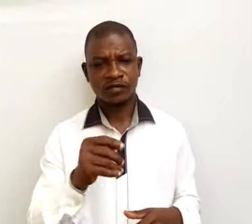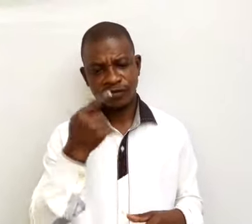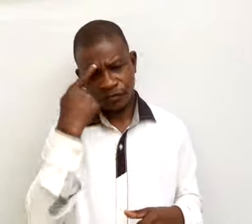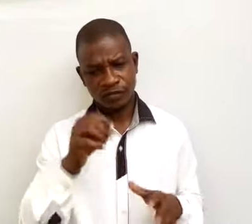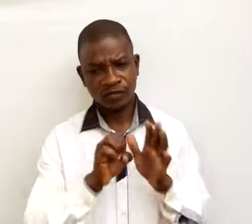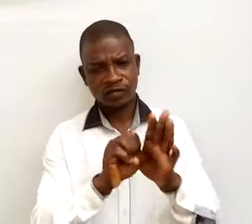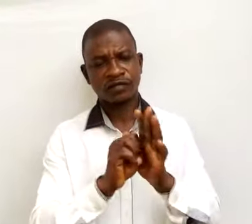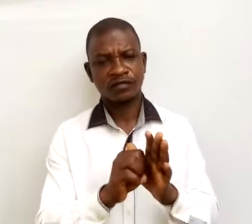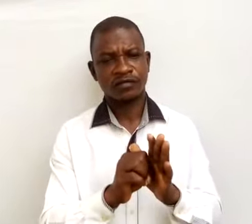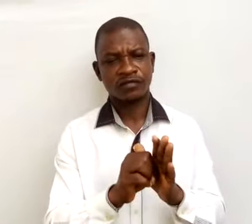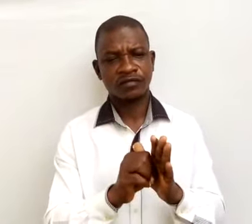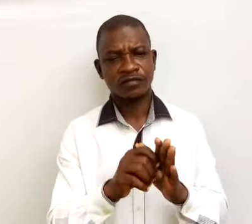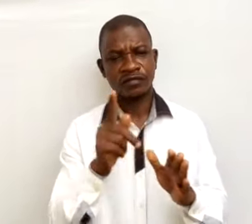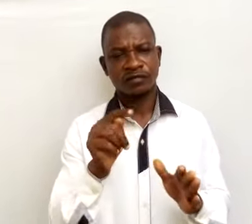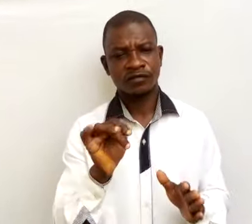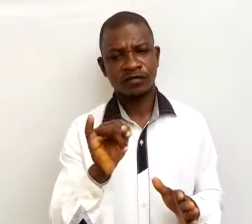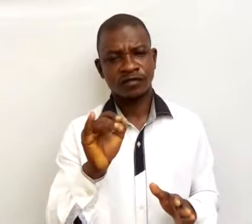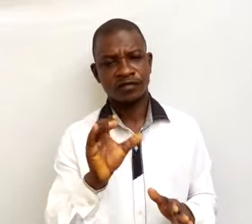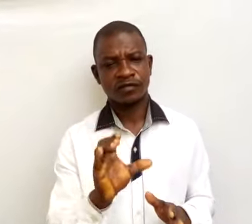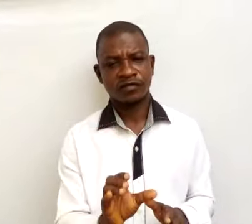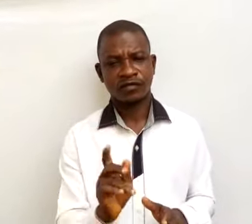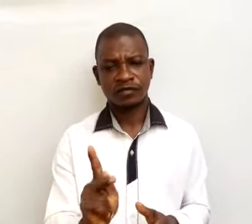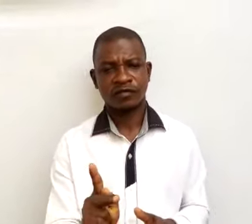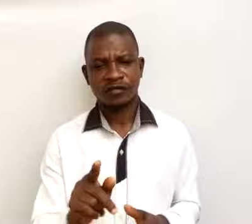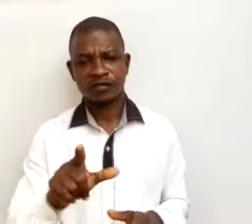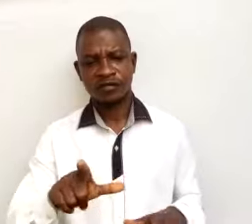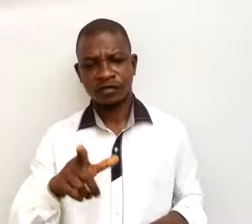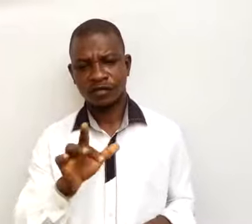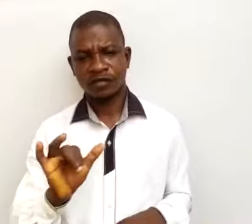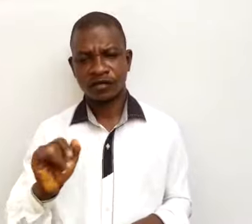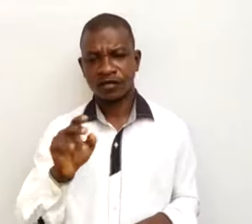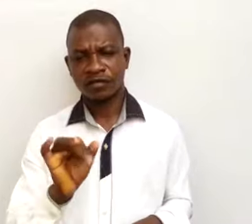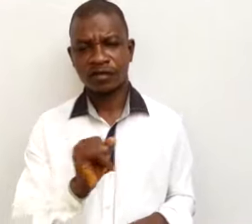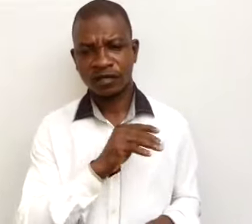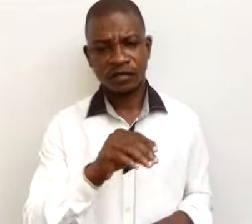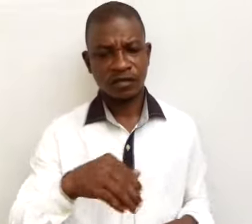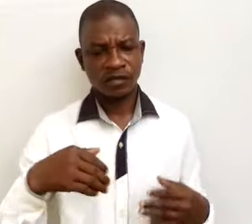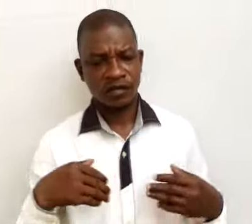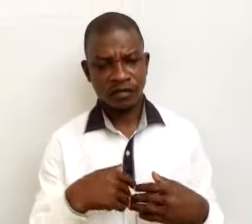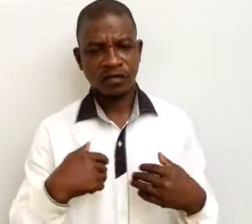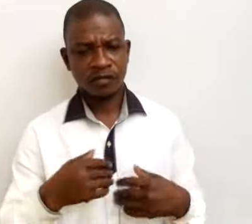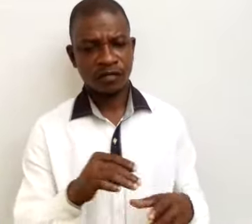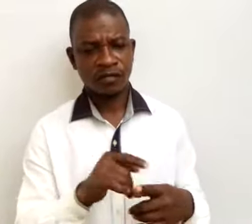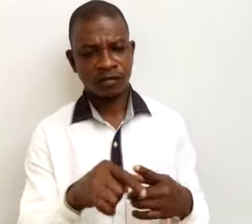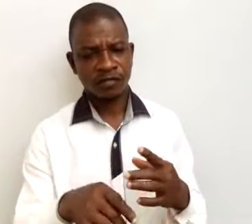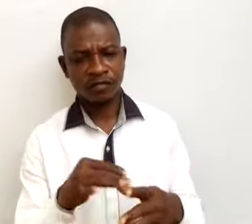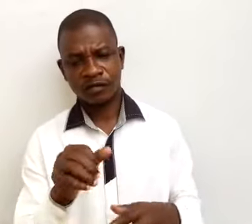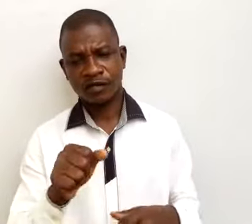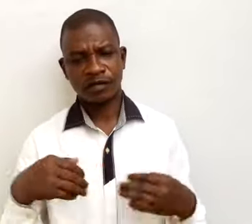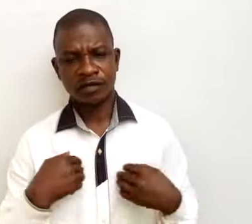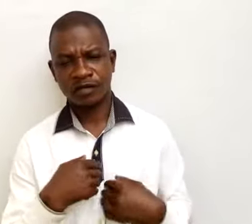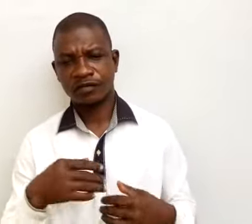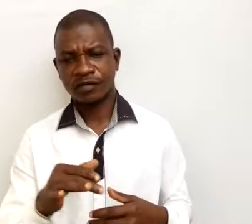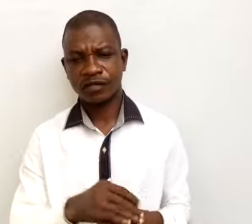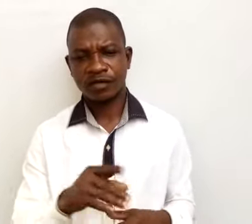example, tick, lice, among animals parasites, and dodder,